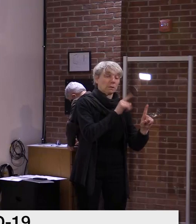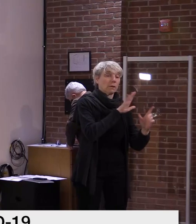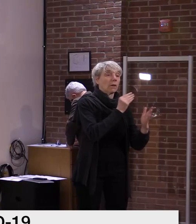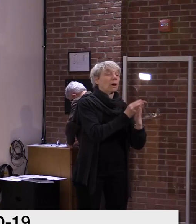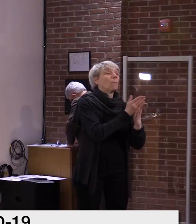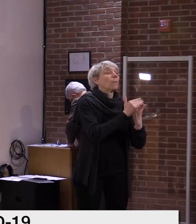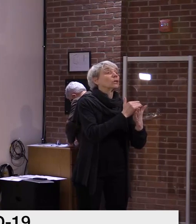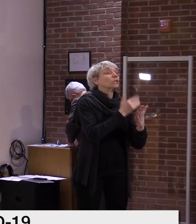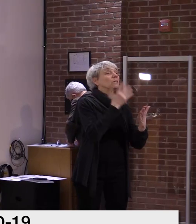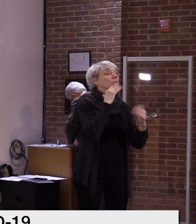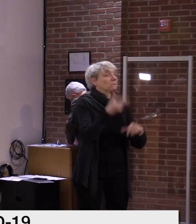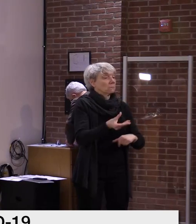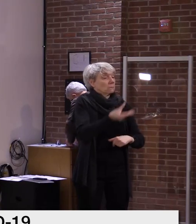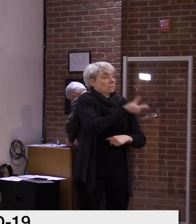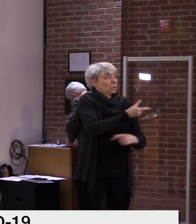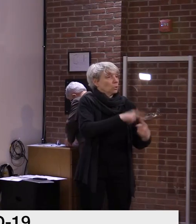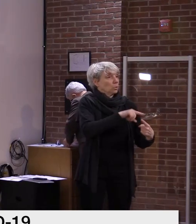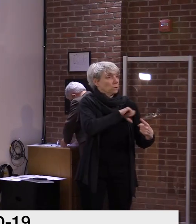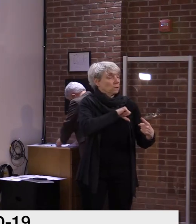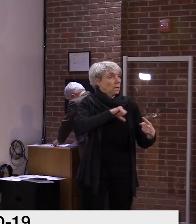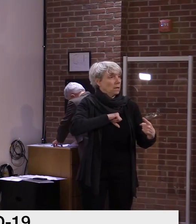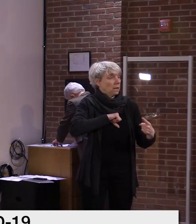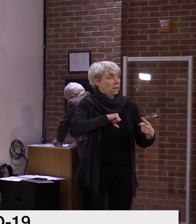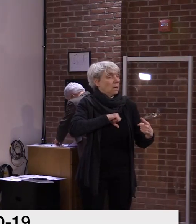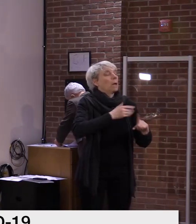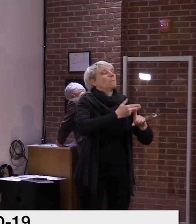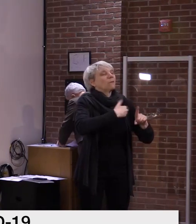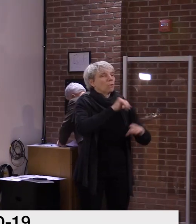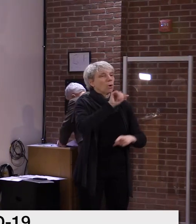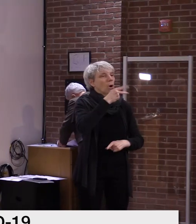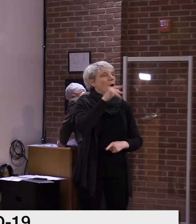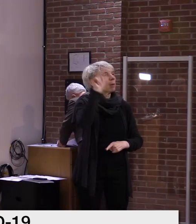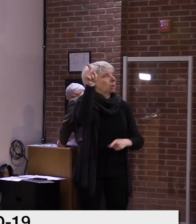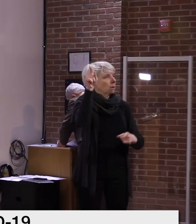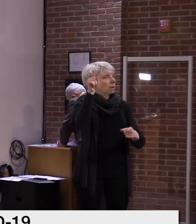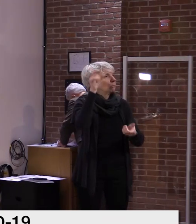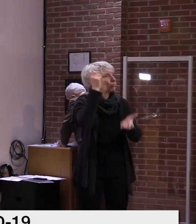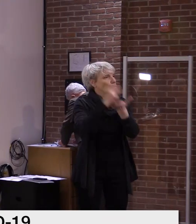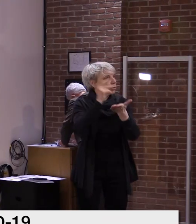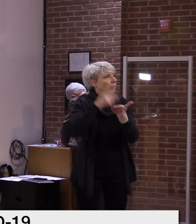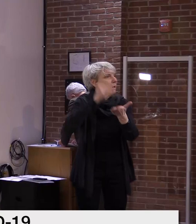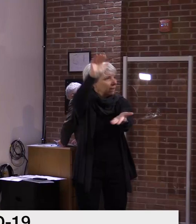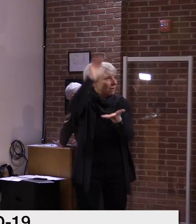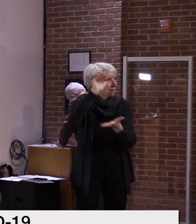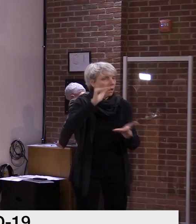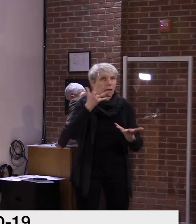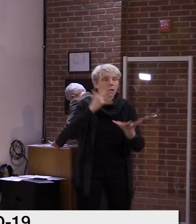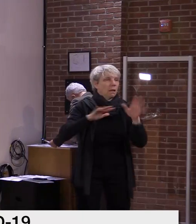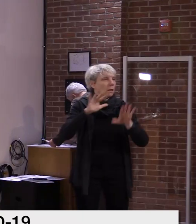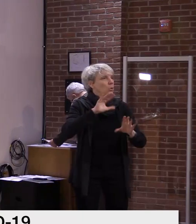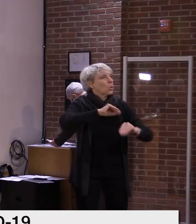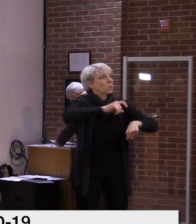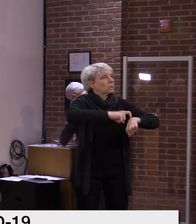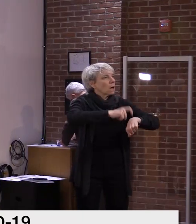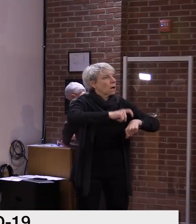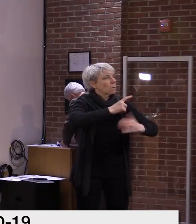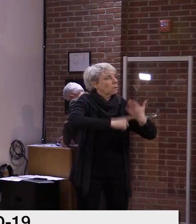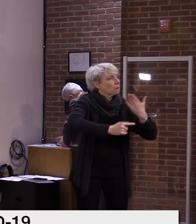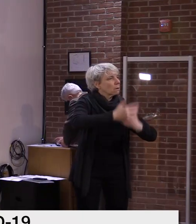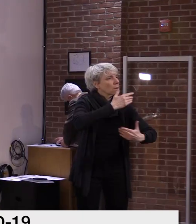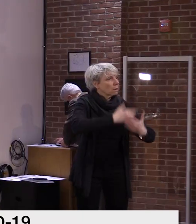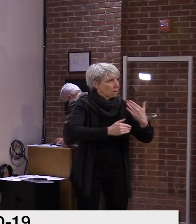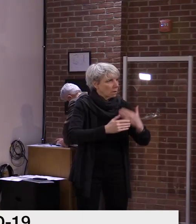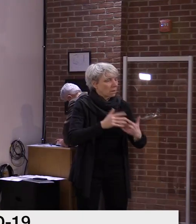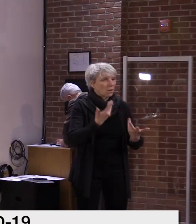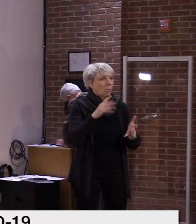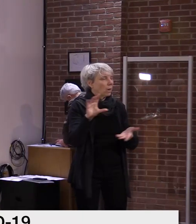actually went over to the Senate previous to ARPA. So they didn't have any time to really consider that. The Senate